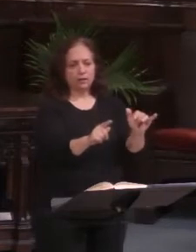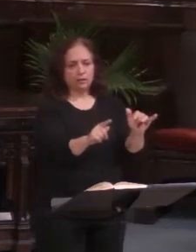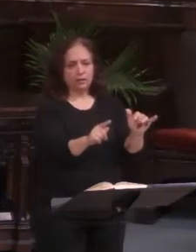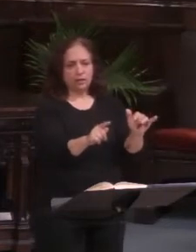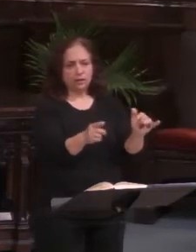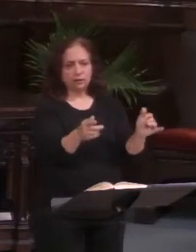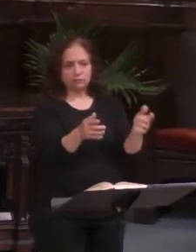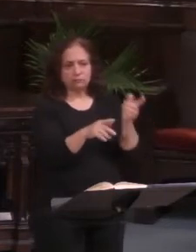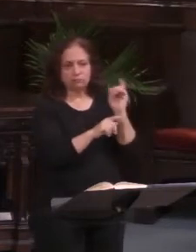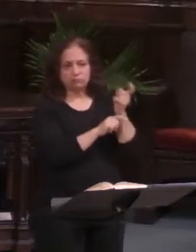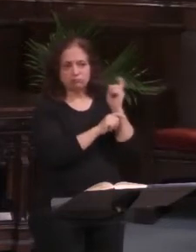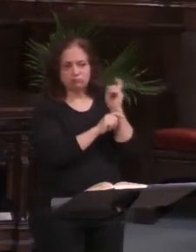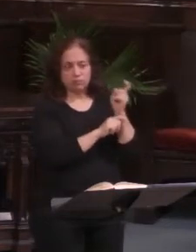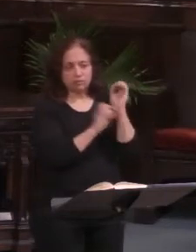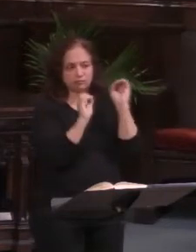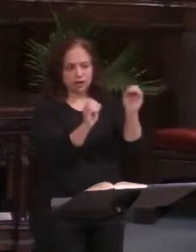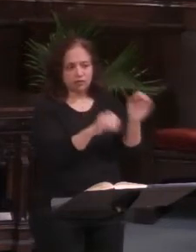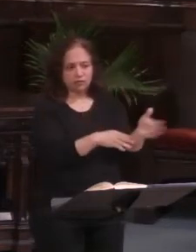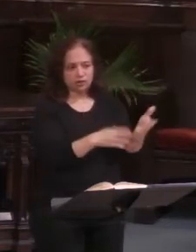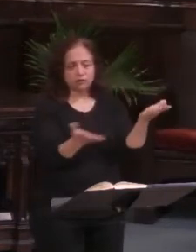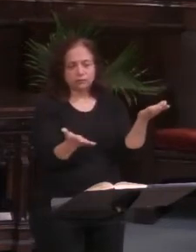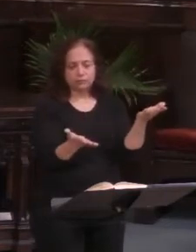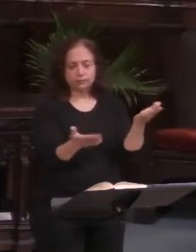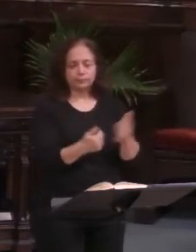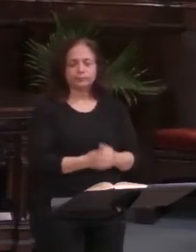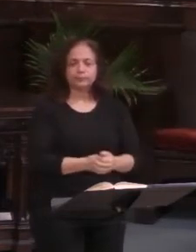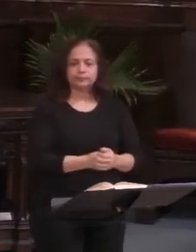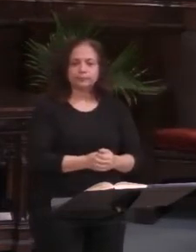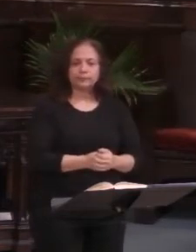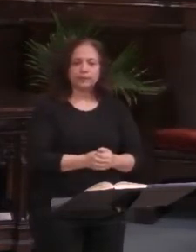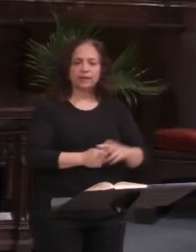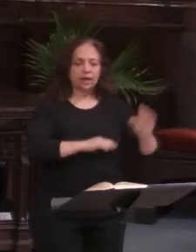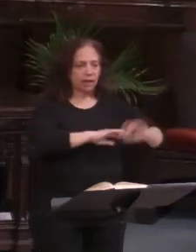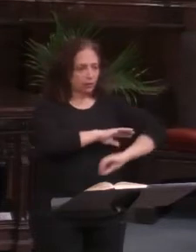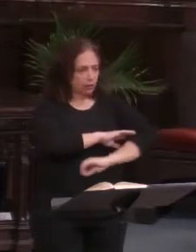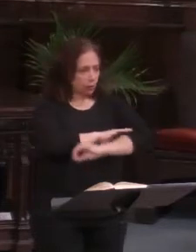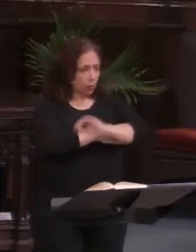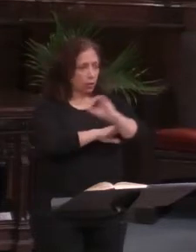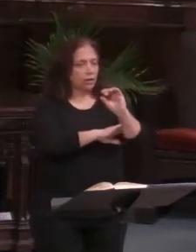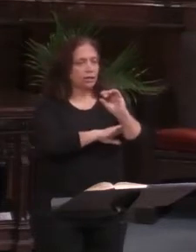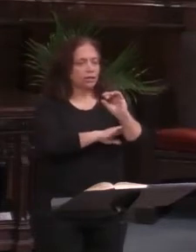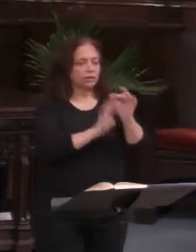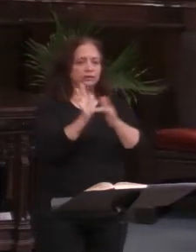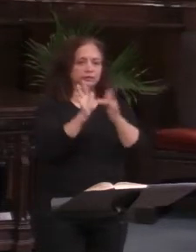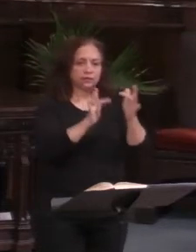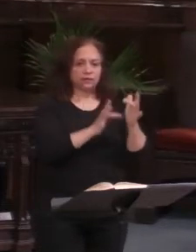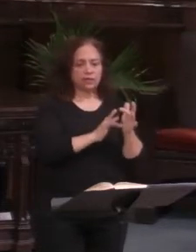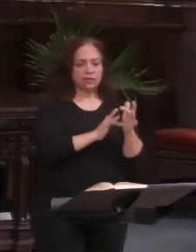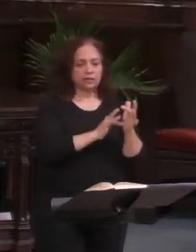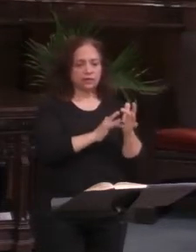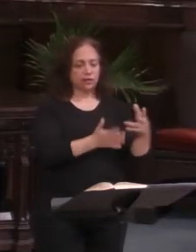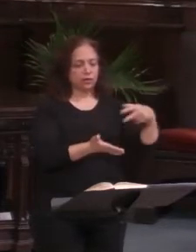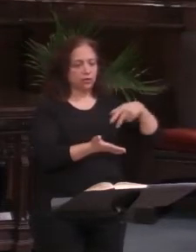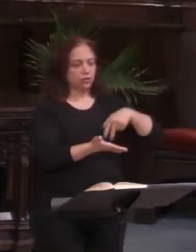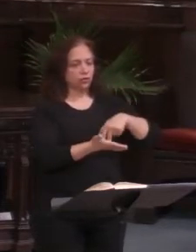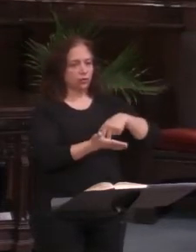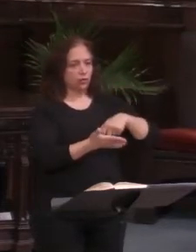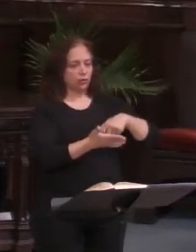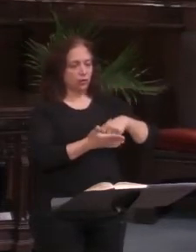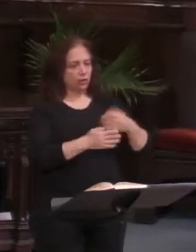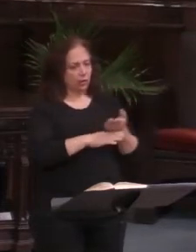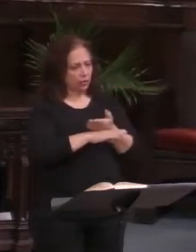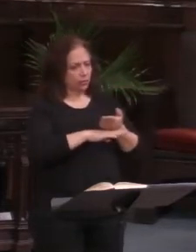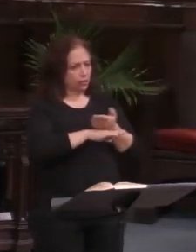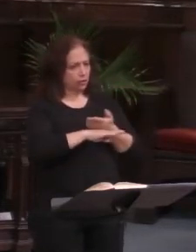they caught nothing. Just as day was breaking, Jesus stood on the